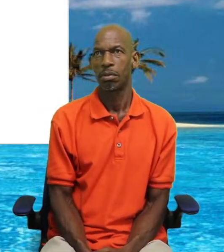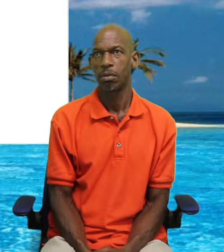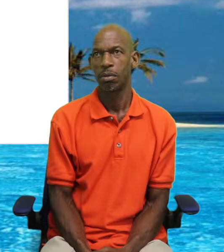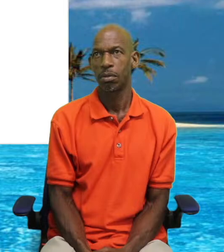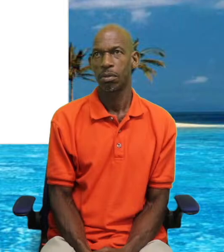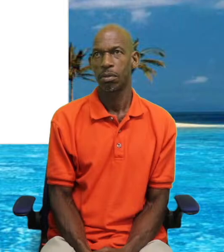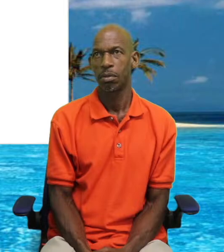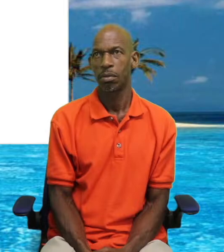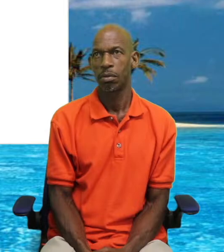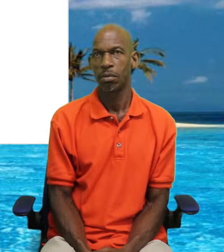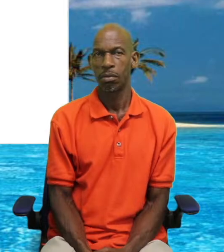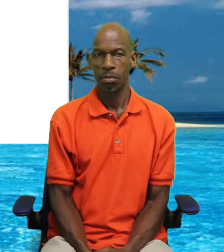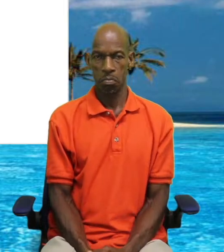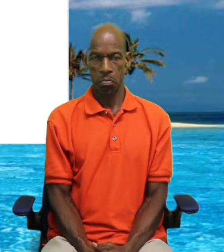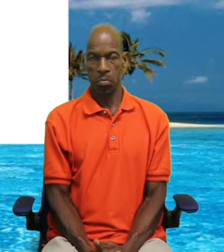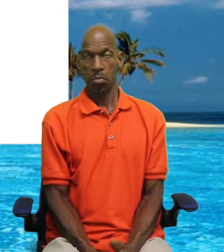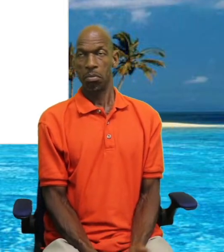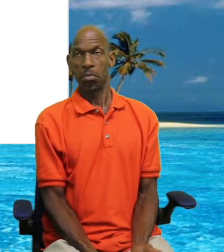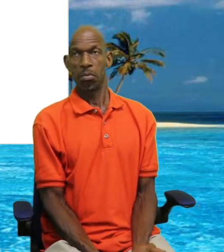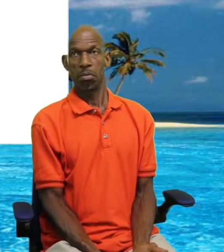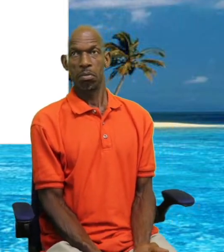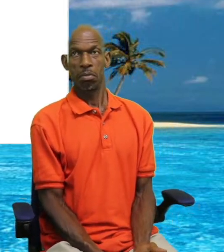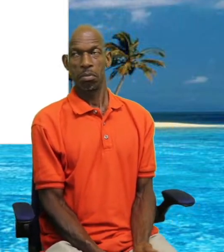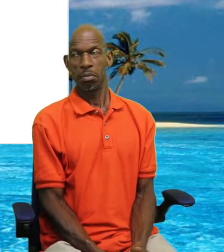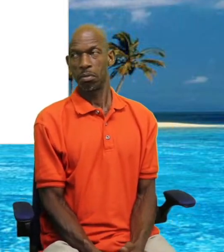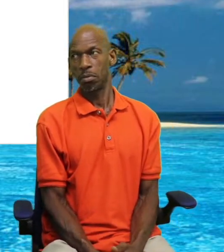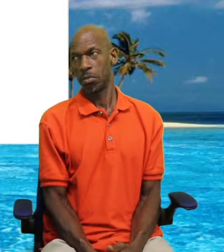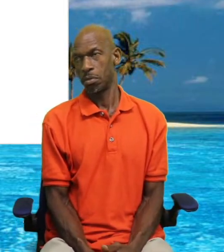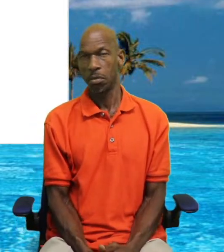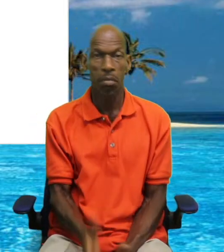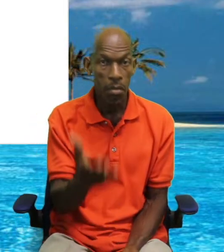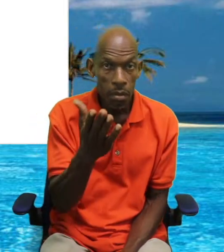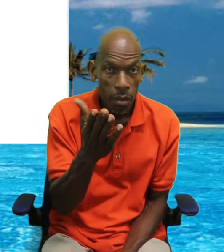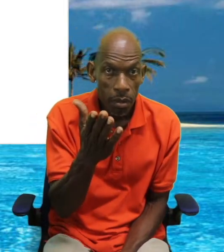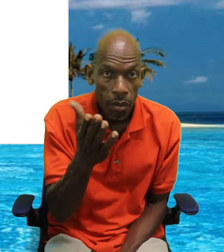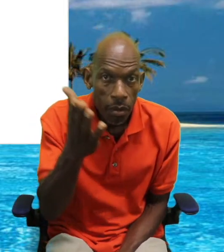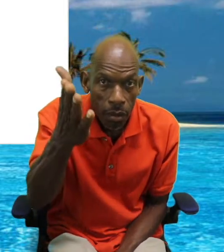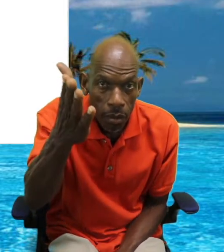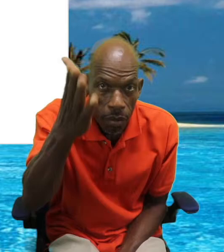Don't need that. All right.